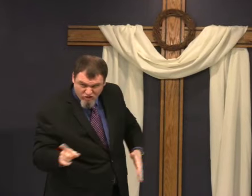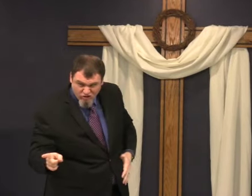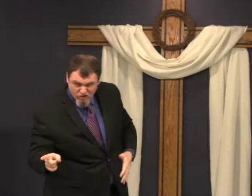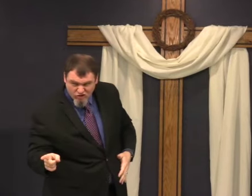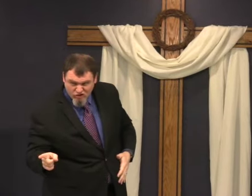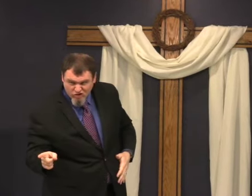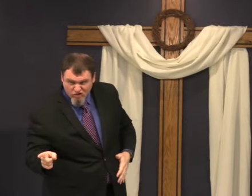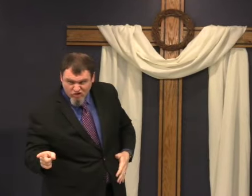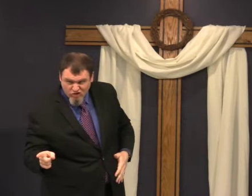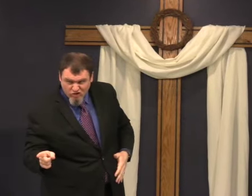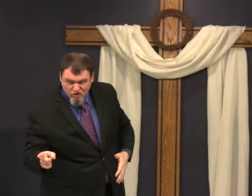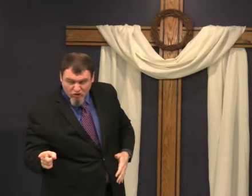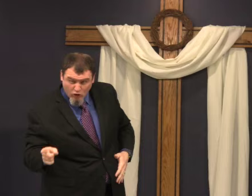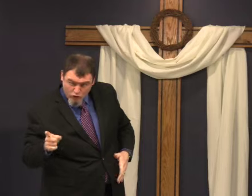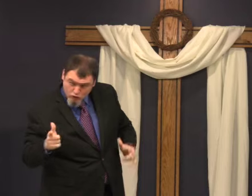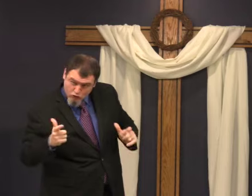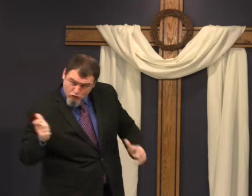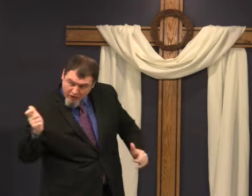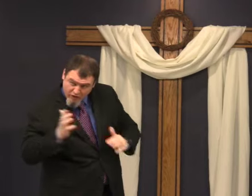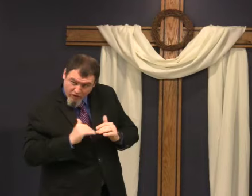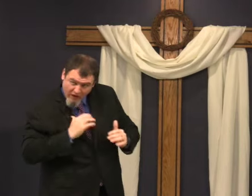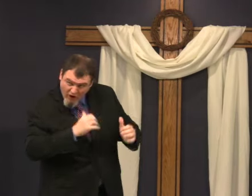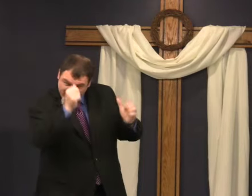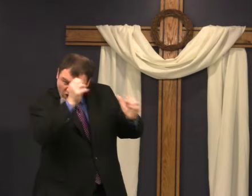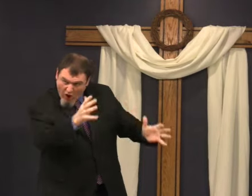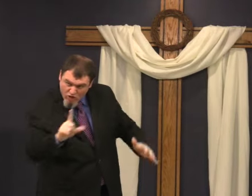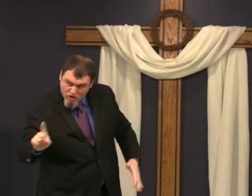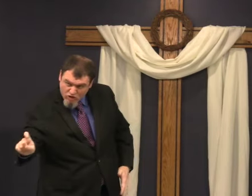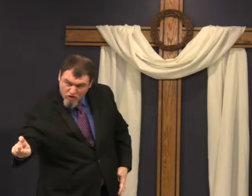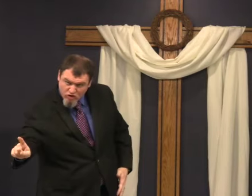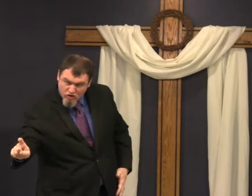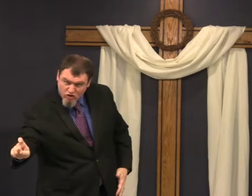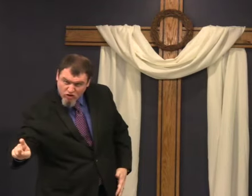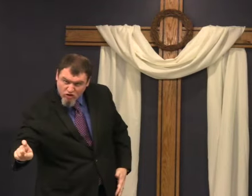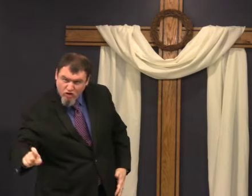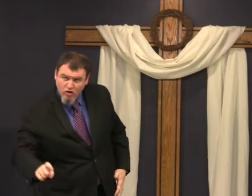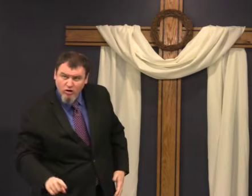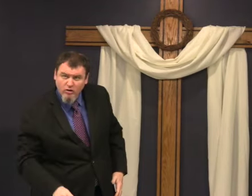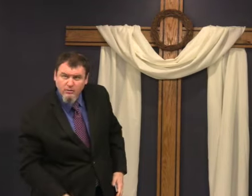That's our father. Are you greater than our father?